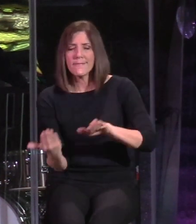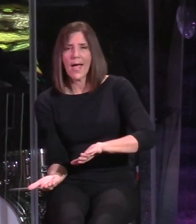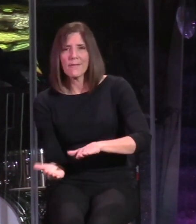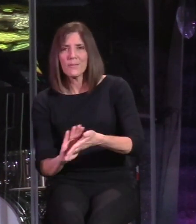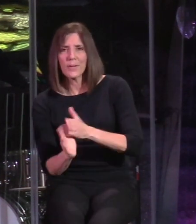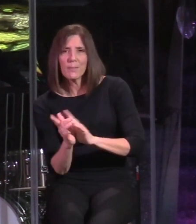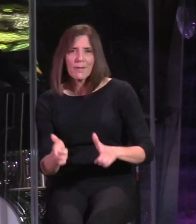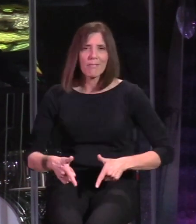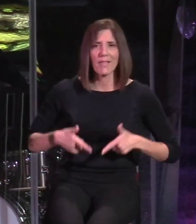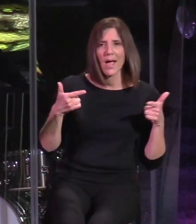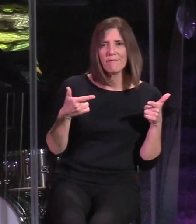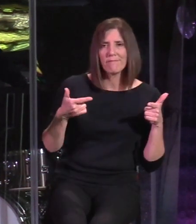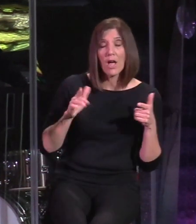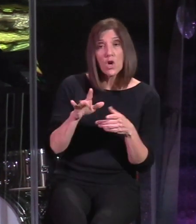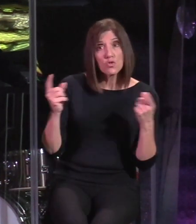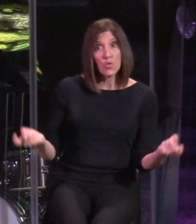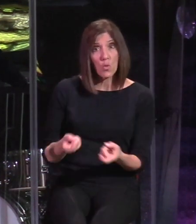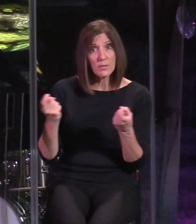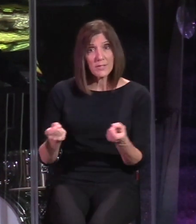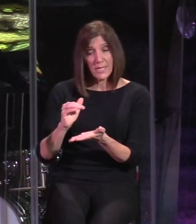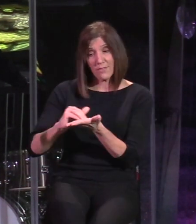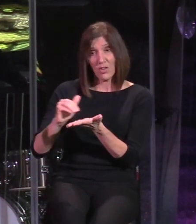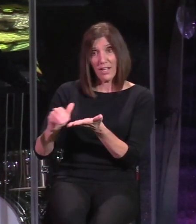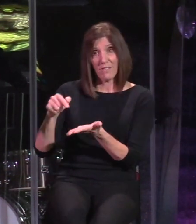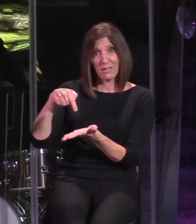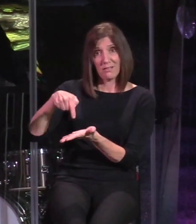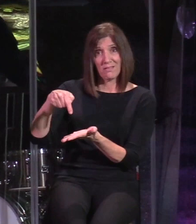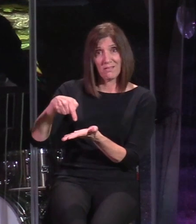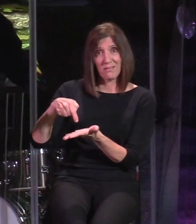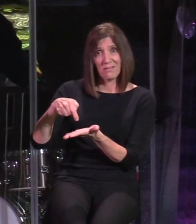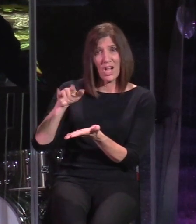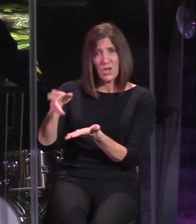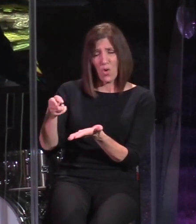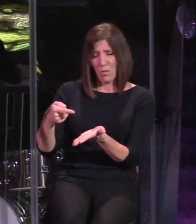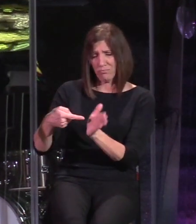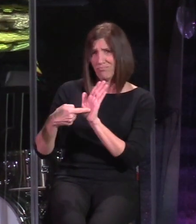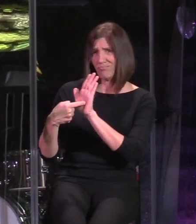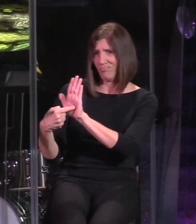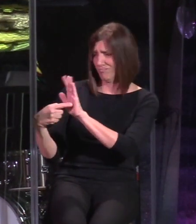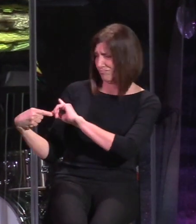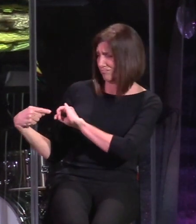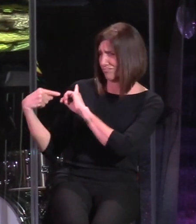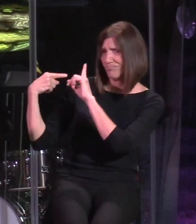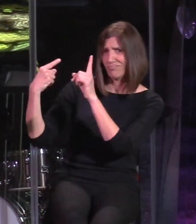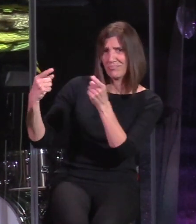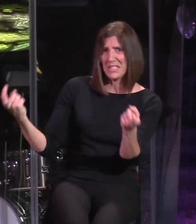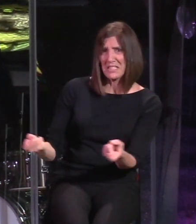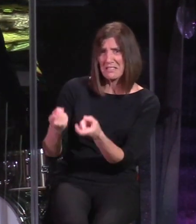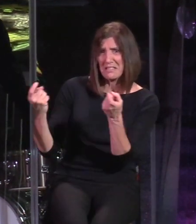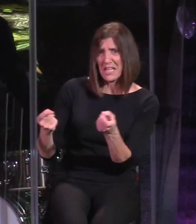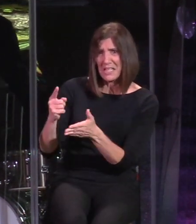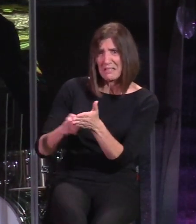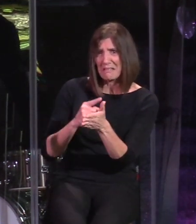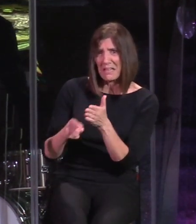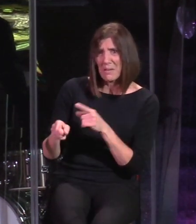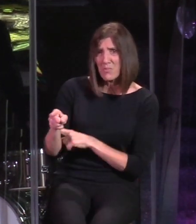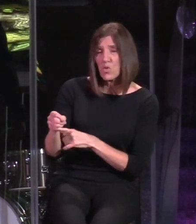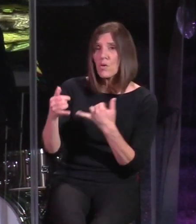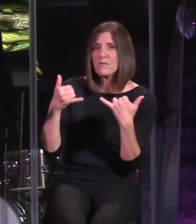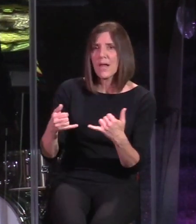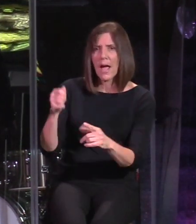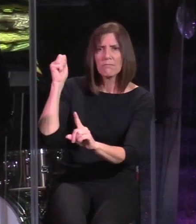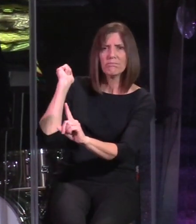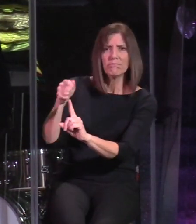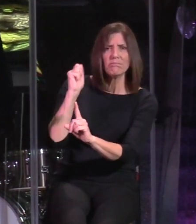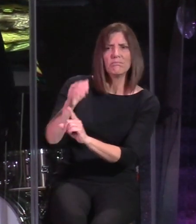Your trespasses are forgiven. Your record of debt from your sins that condemned you has been nailed to